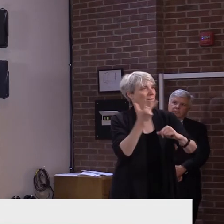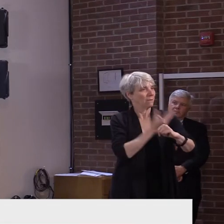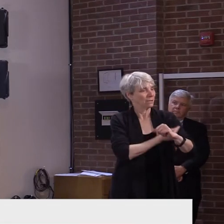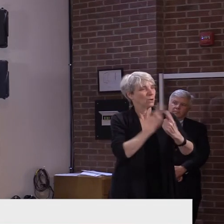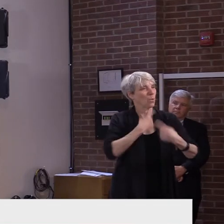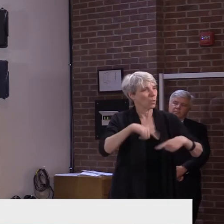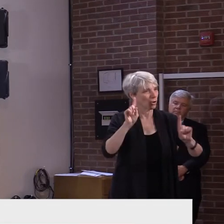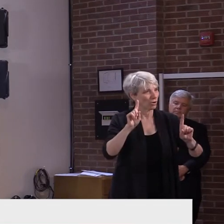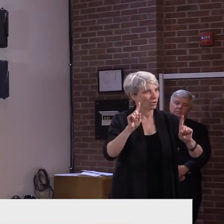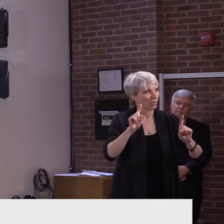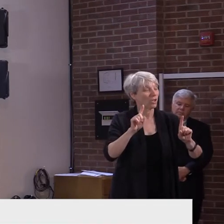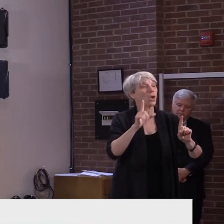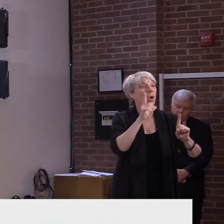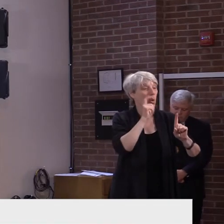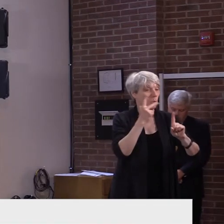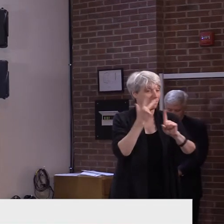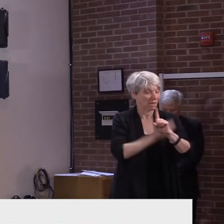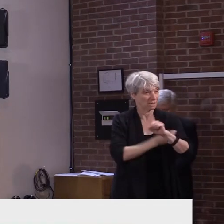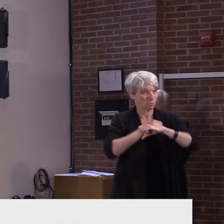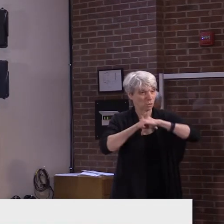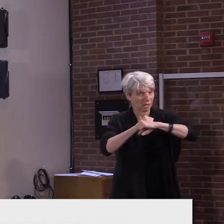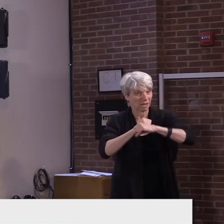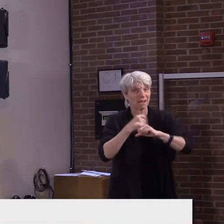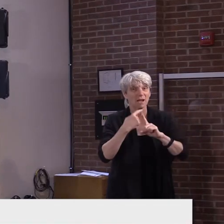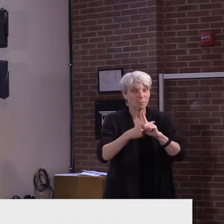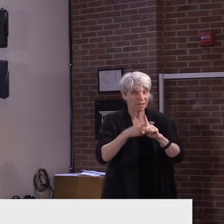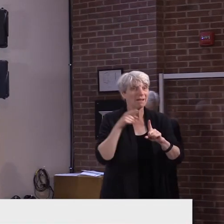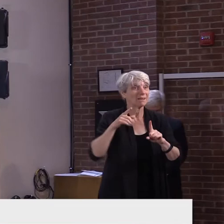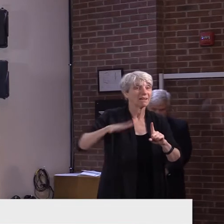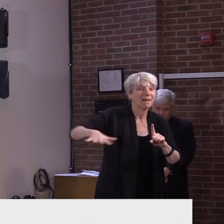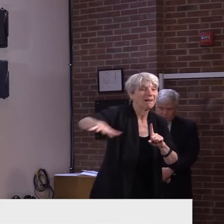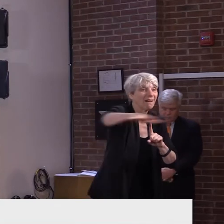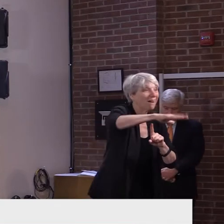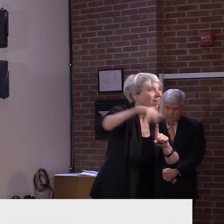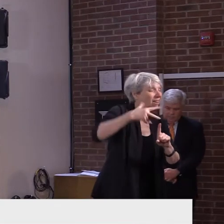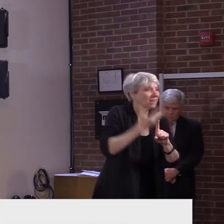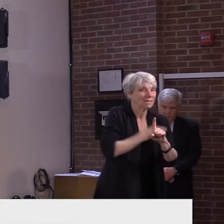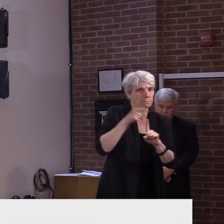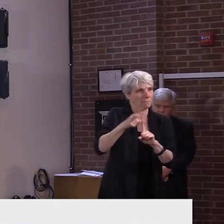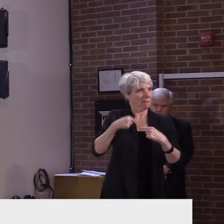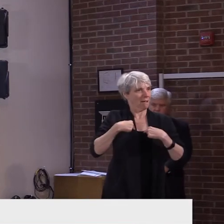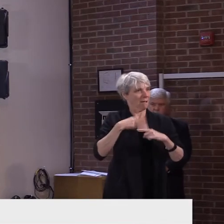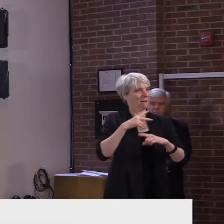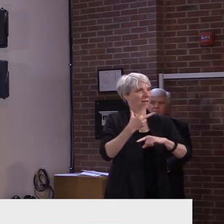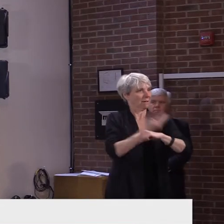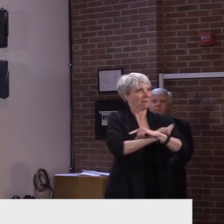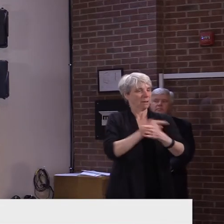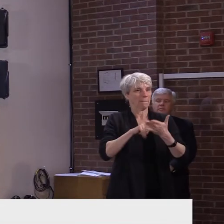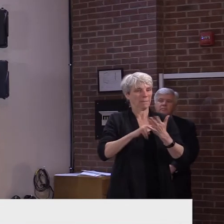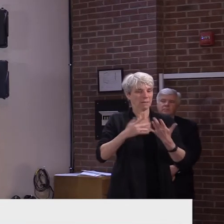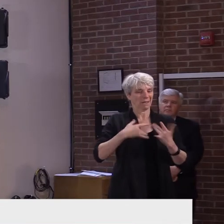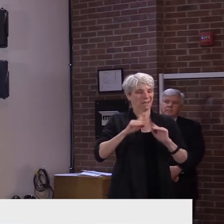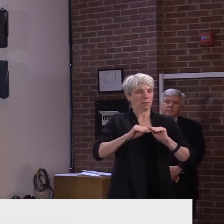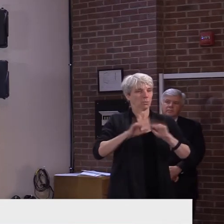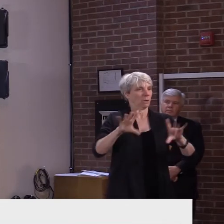protecting not only those who got vaccinated, but also those around them. And we do know that with Delta, there's still a finite chance